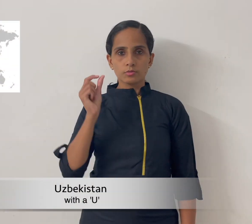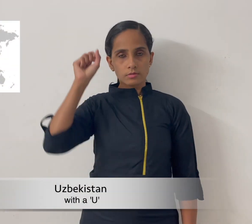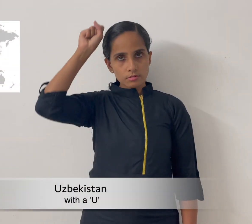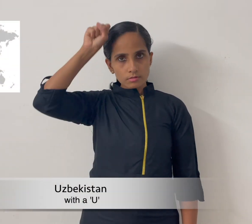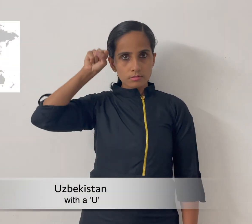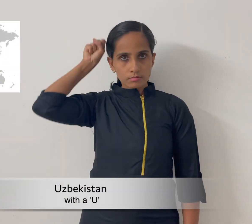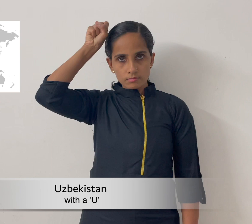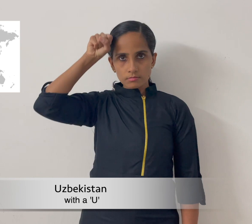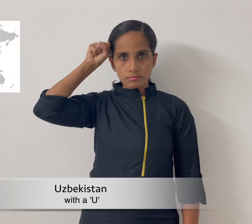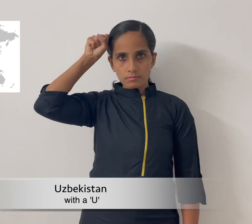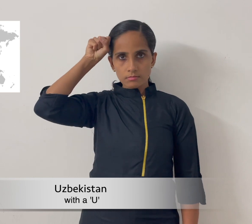Uzbekistan.